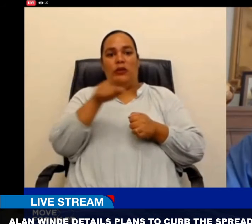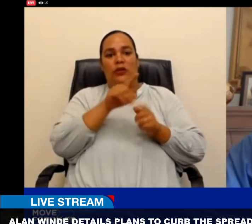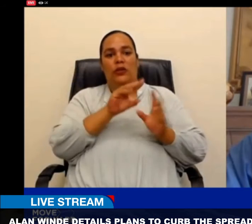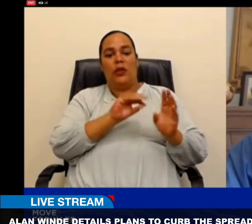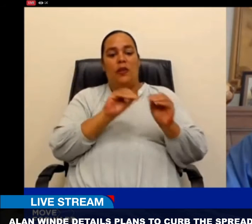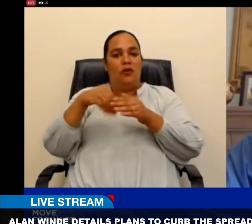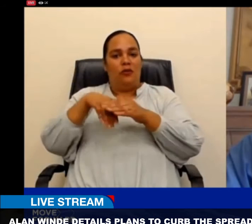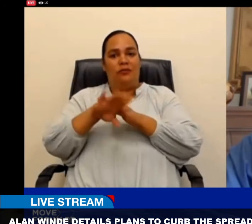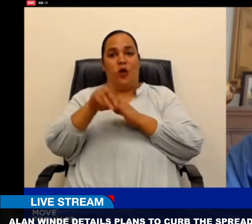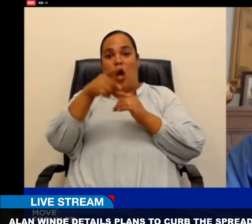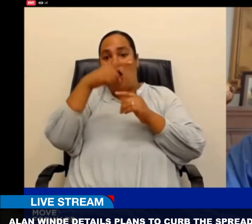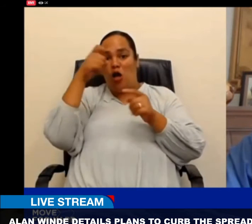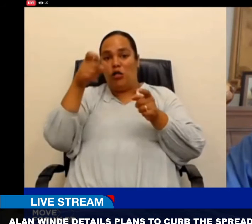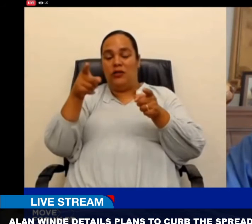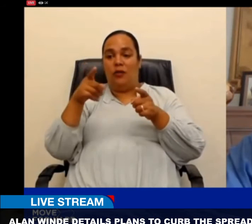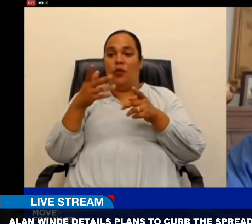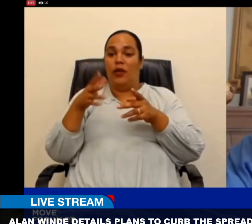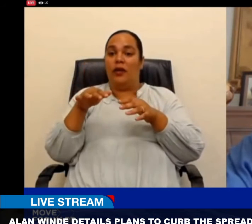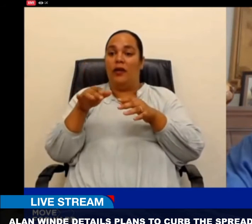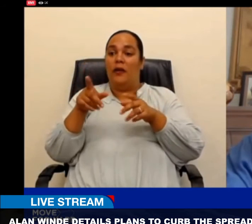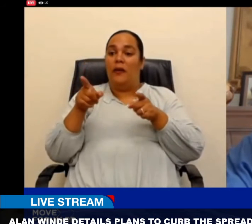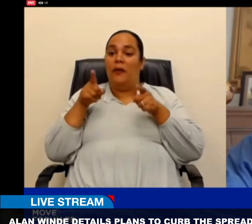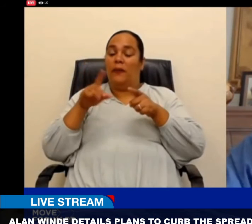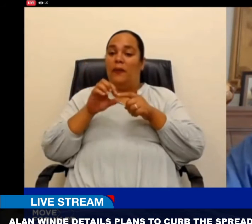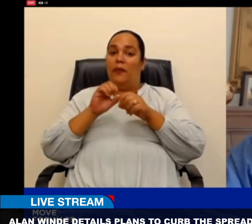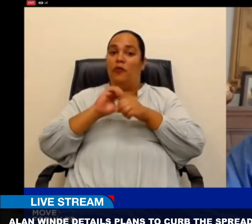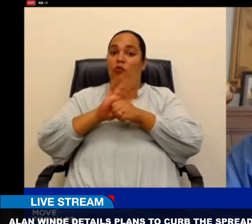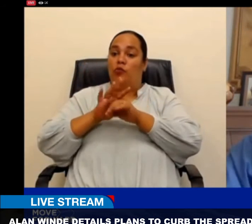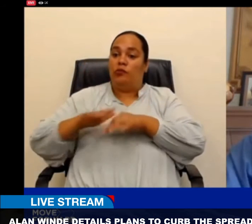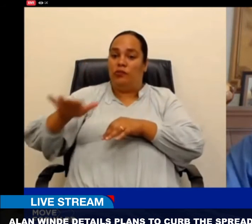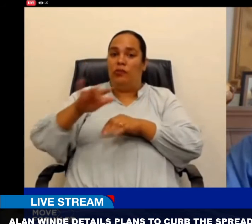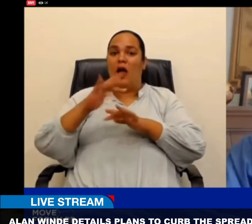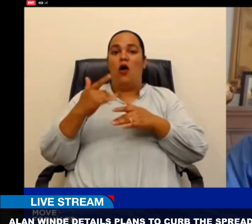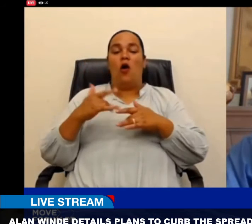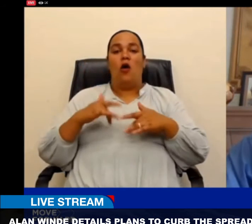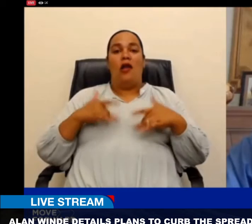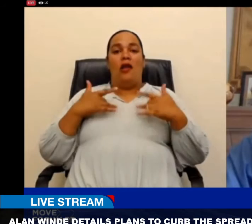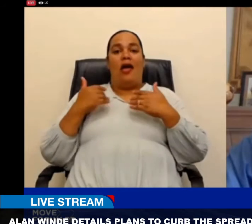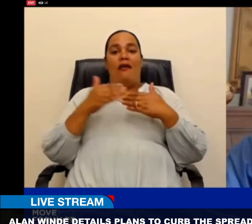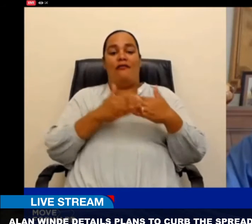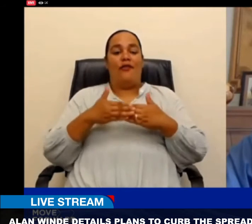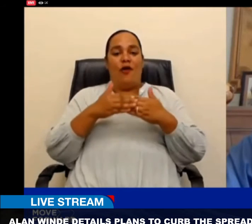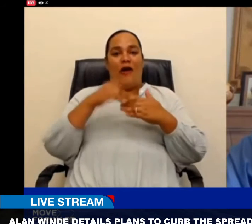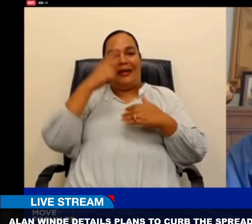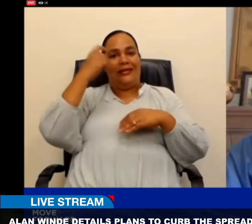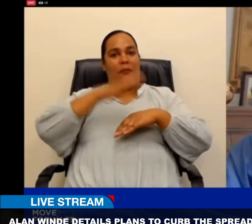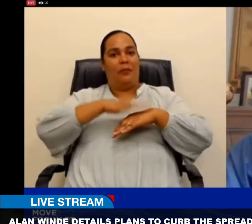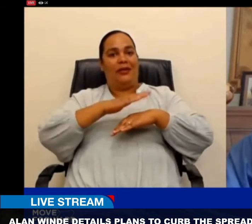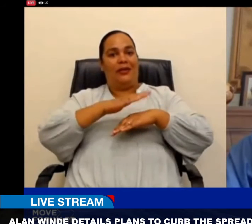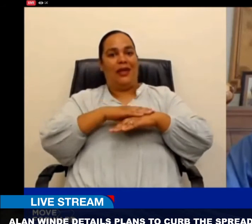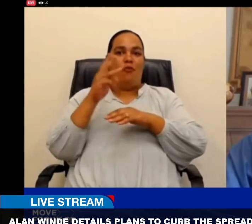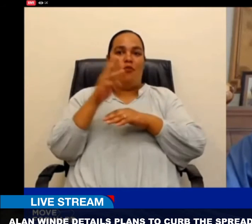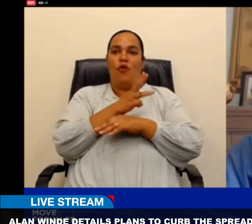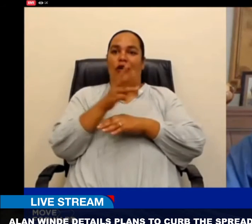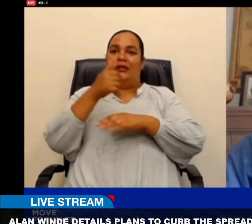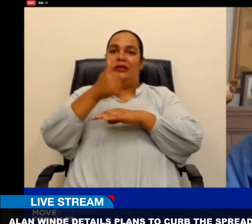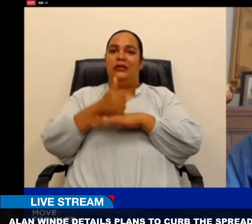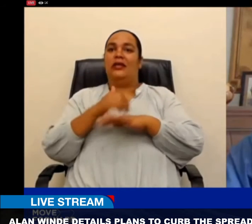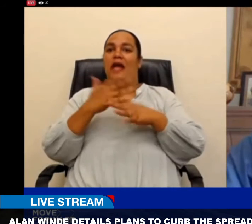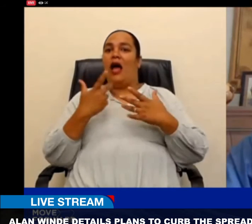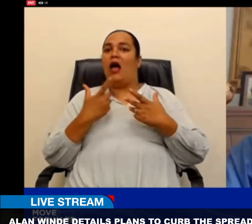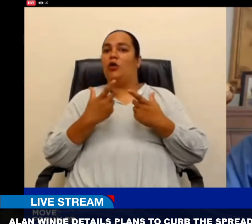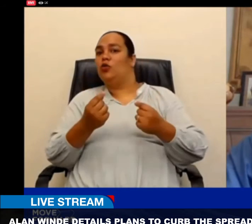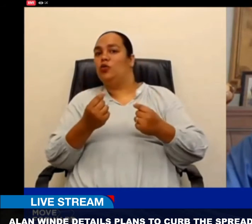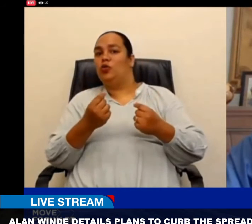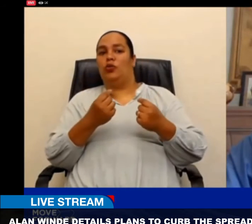those hotspot areas and already have started. It's how lifeguards over the summer season are going to be acting. If you